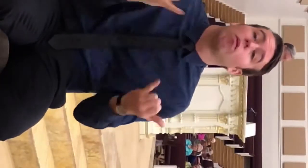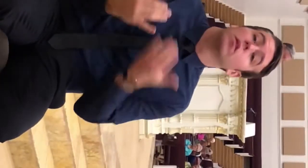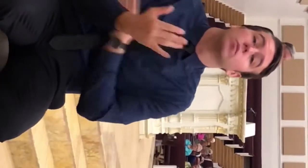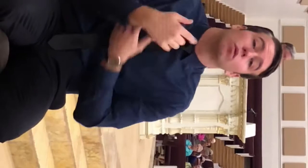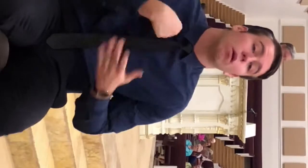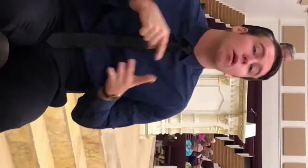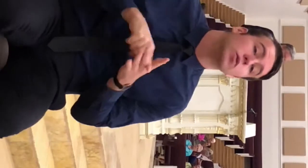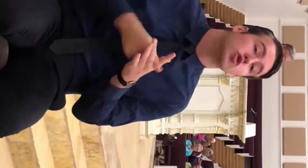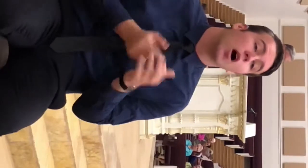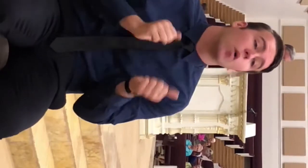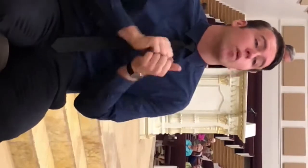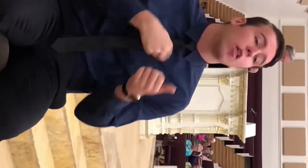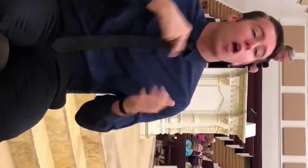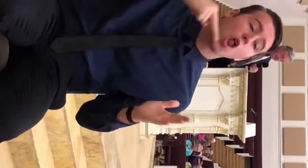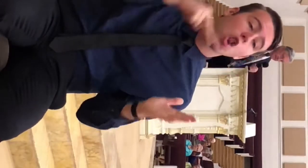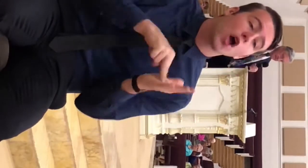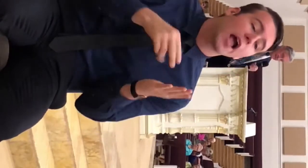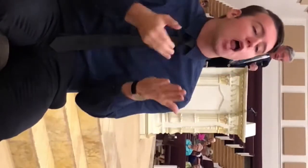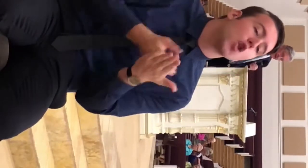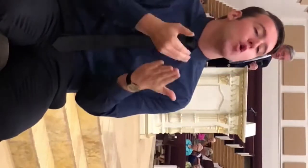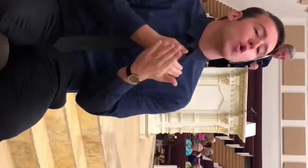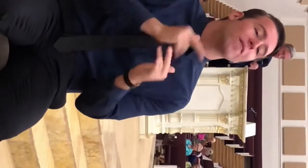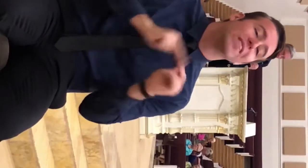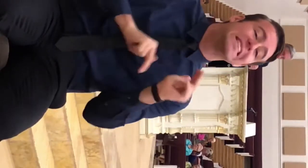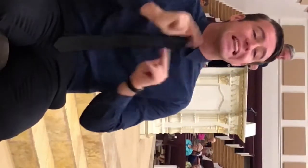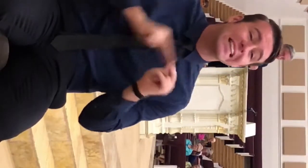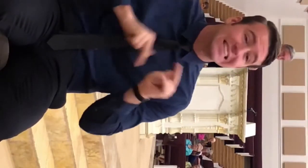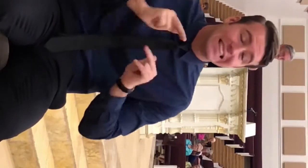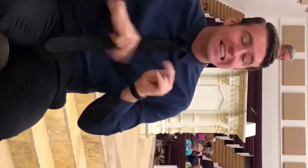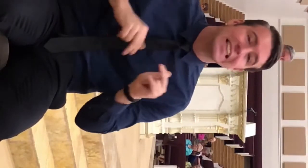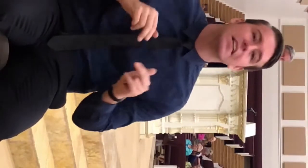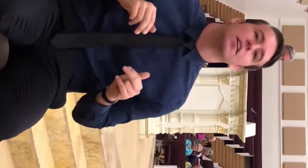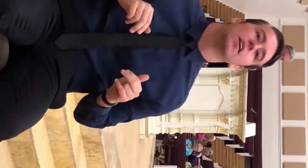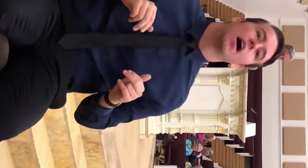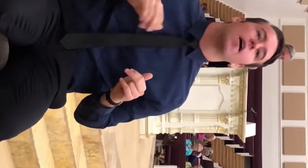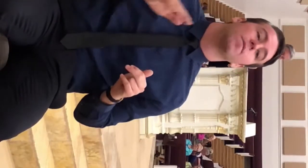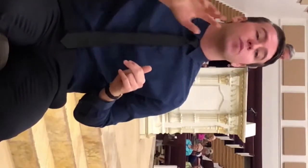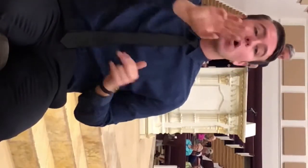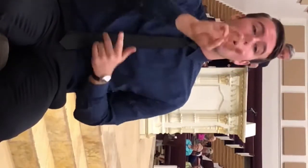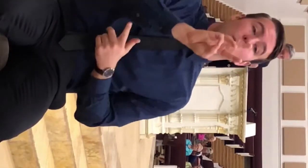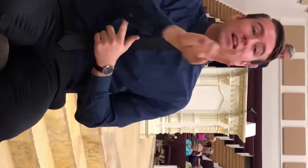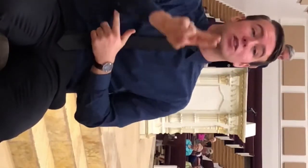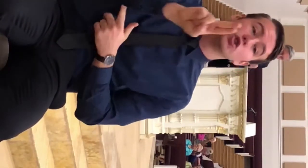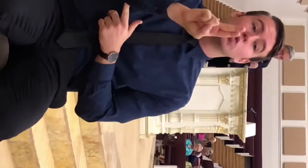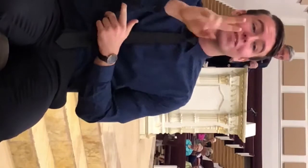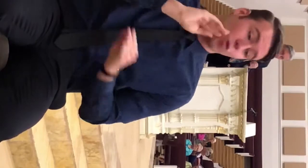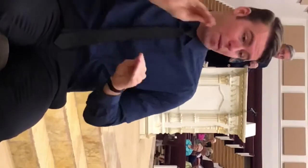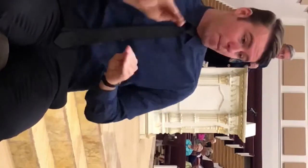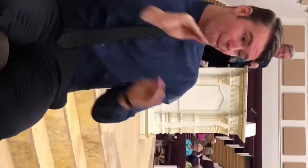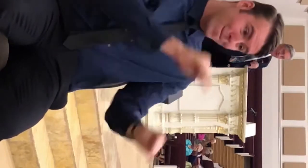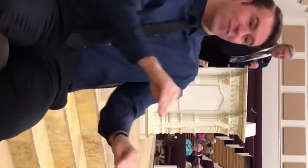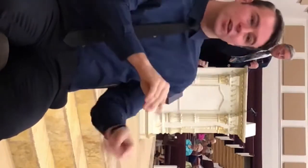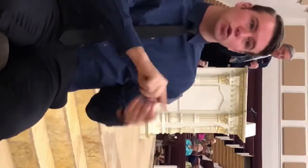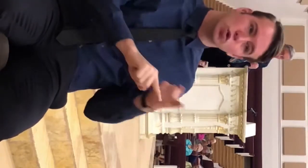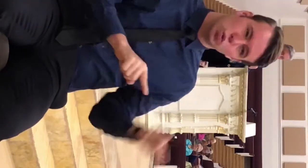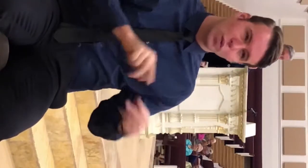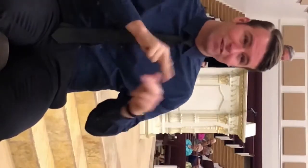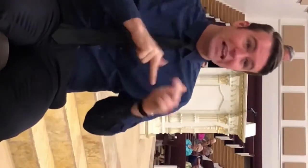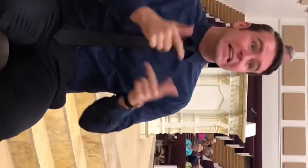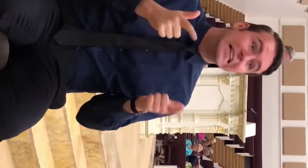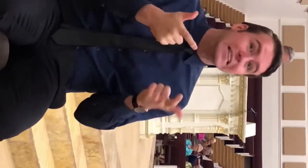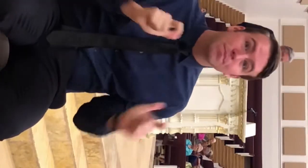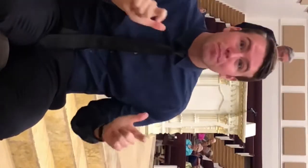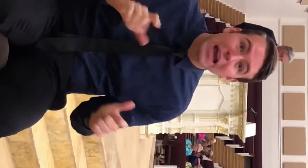going and looking at a new facility that Wilson University is moving into that's bigger